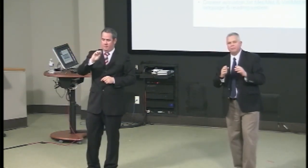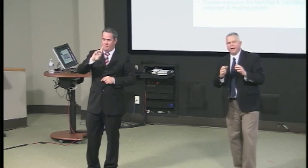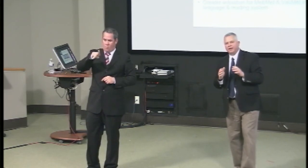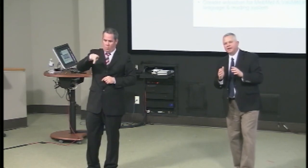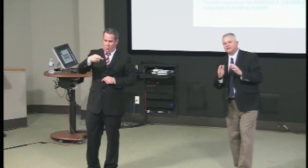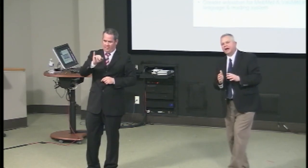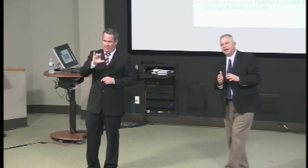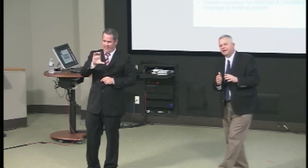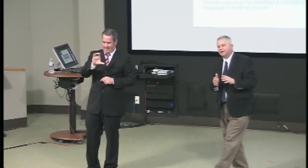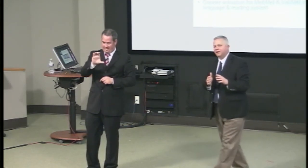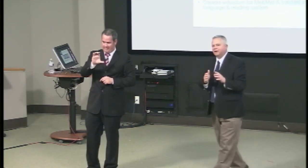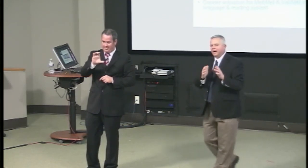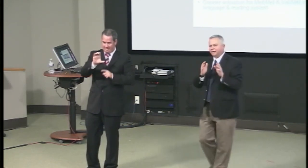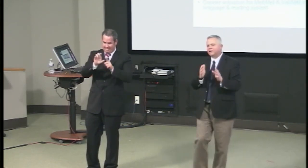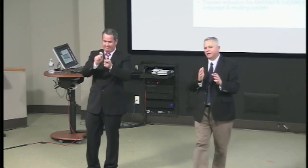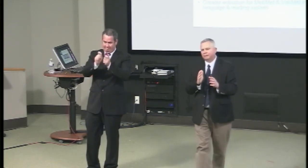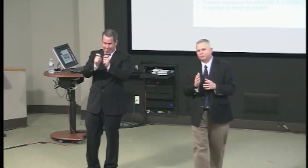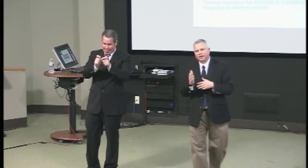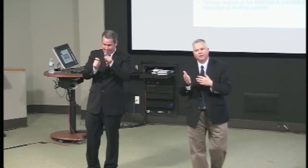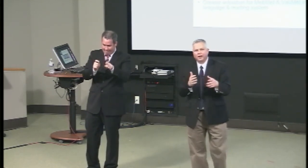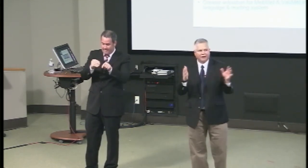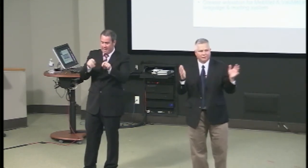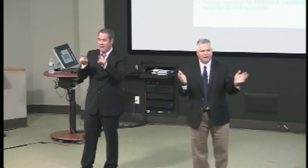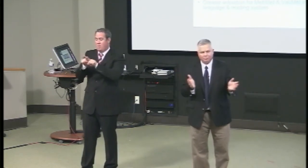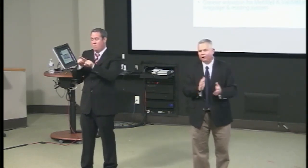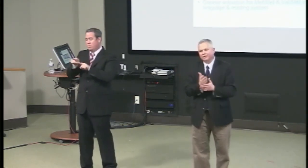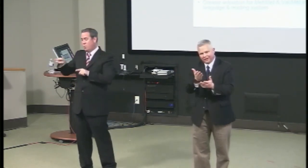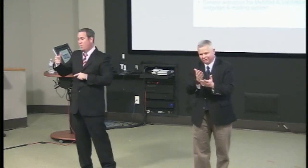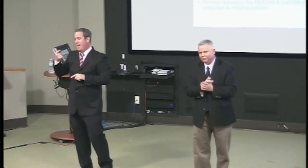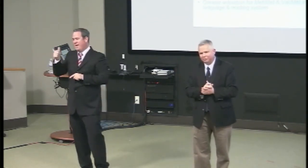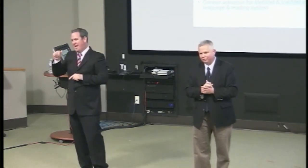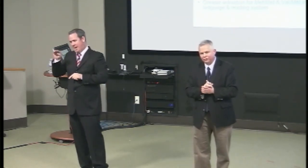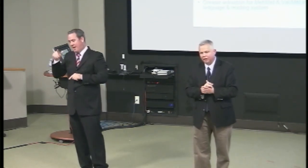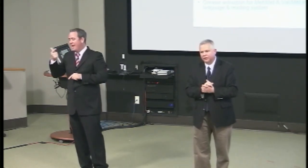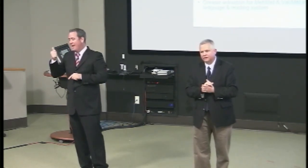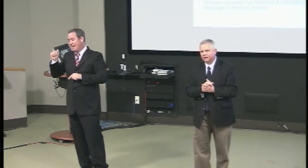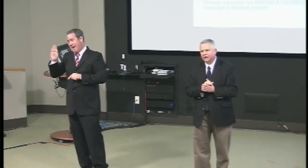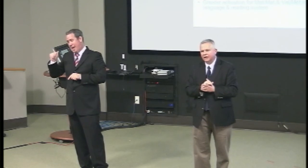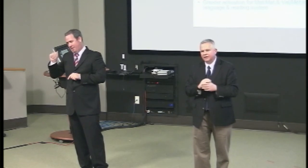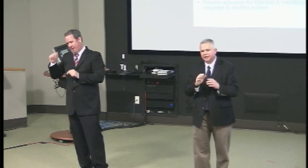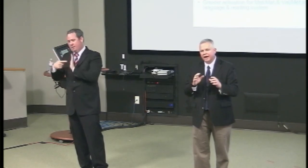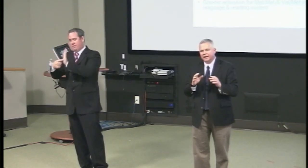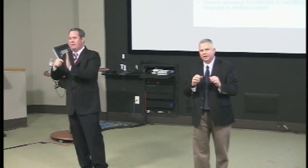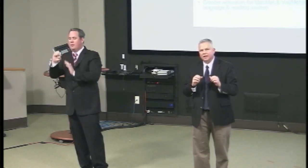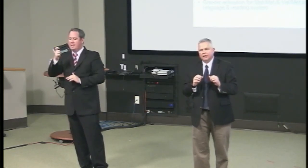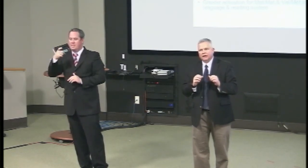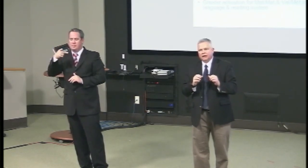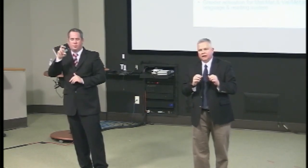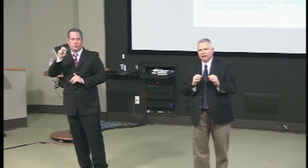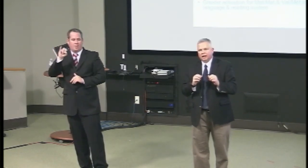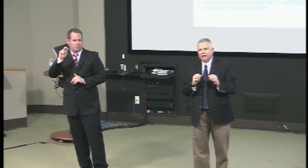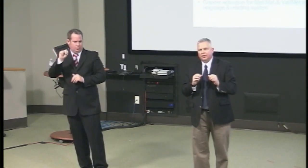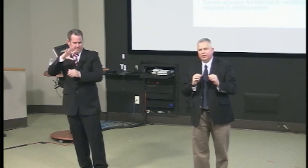of data. I think it's exciting. I think that the other thing I'd say broadly, and we all know this, is that